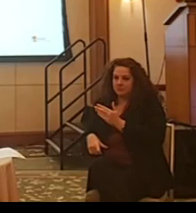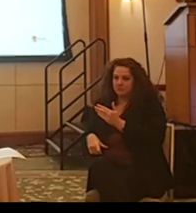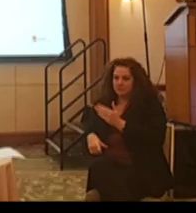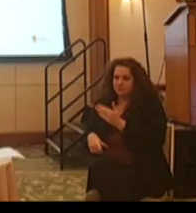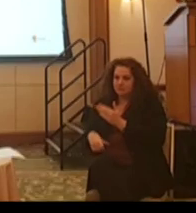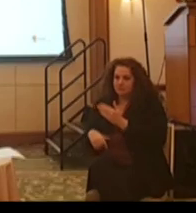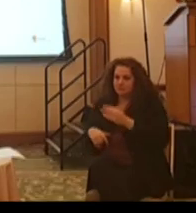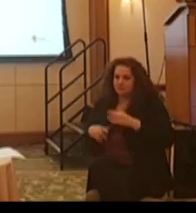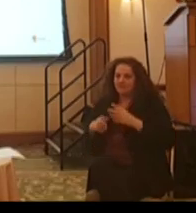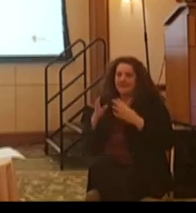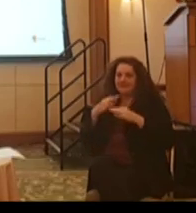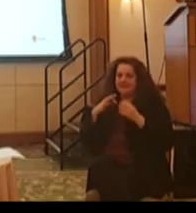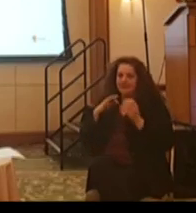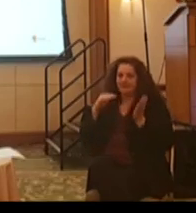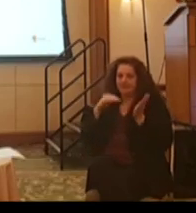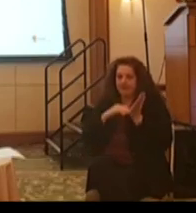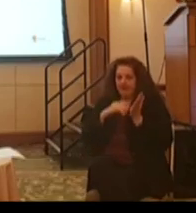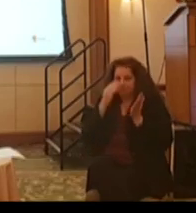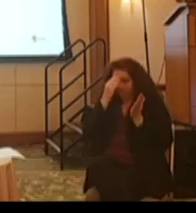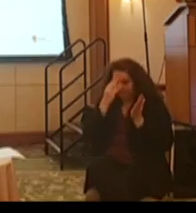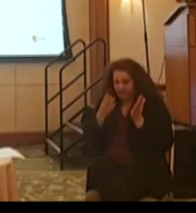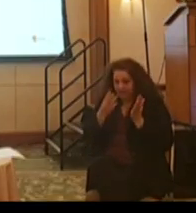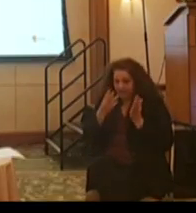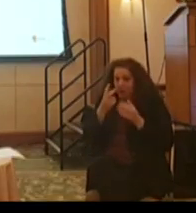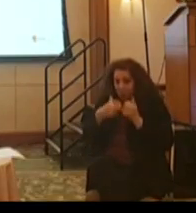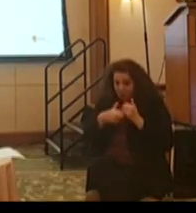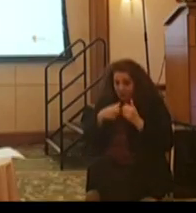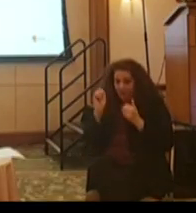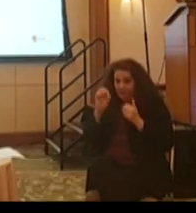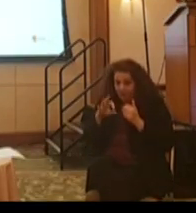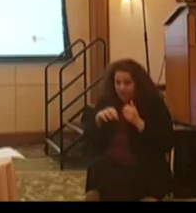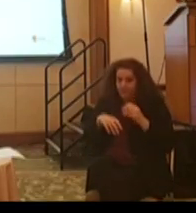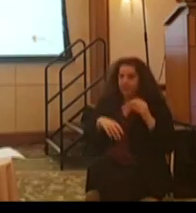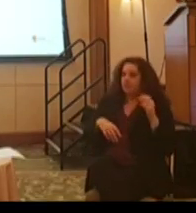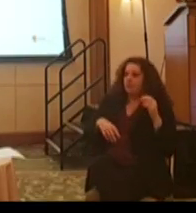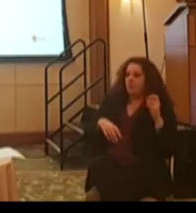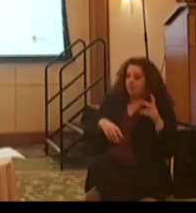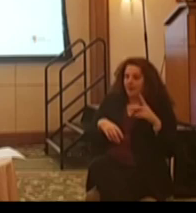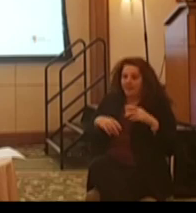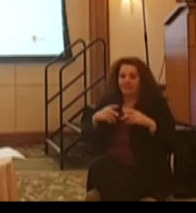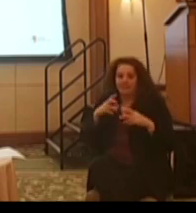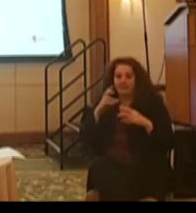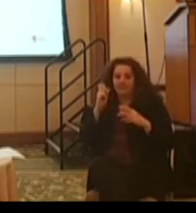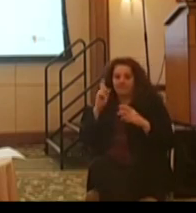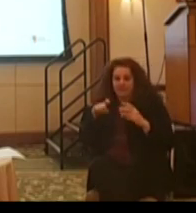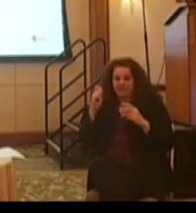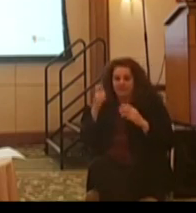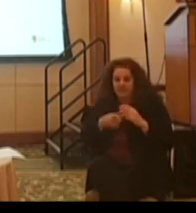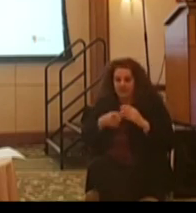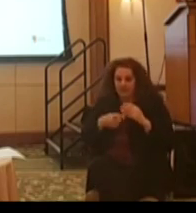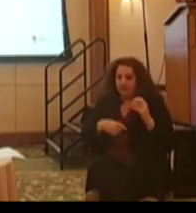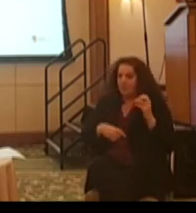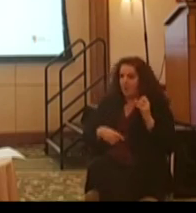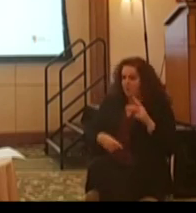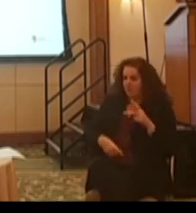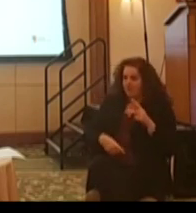And this way of looking at healthcare, of looking at conversations, has